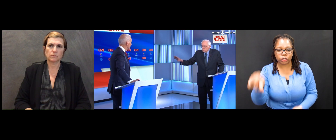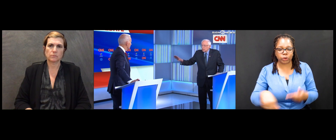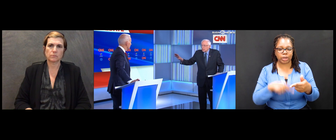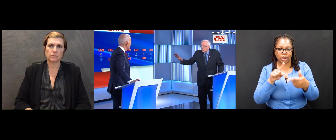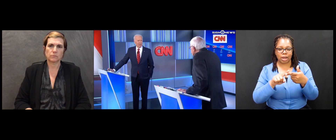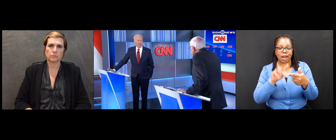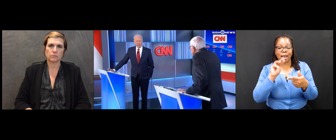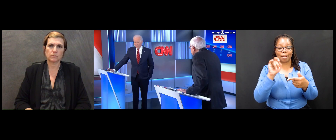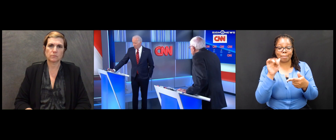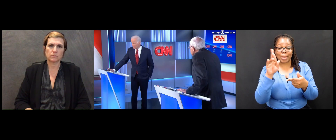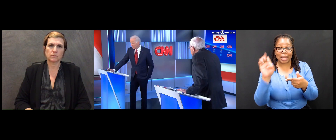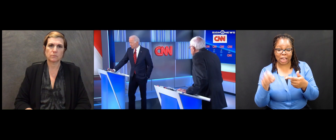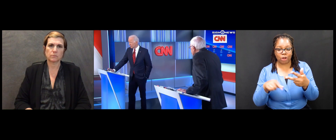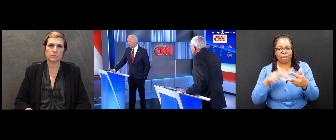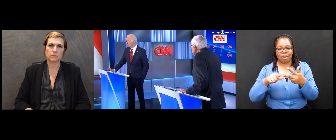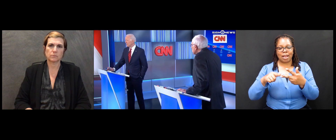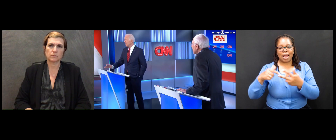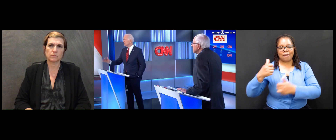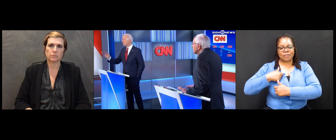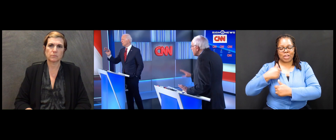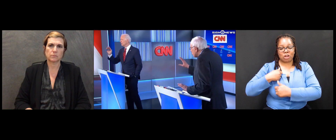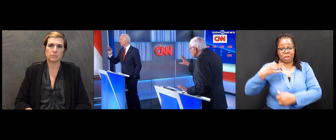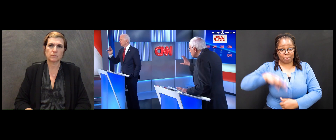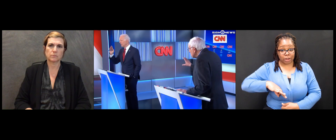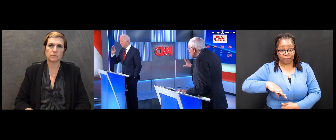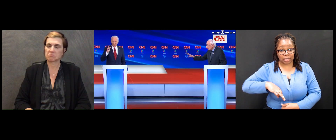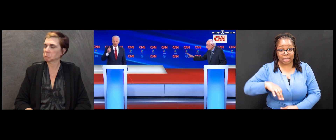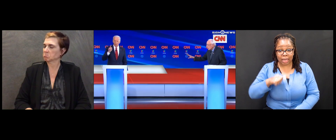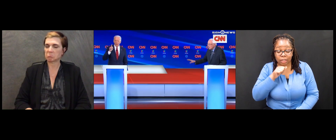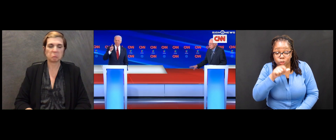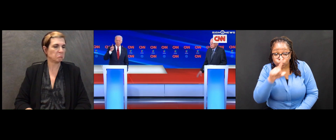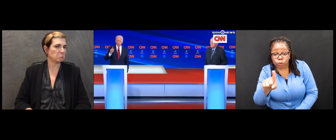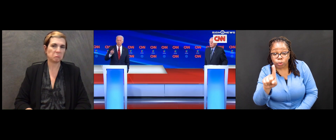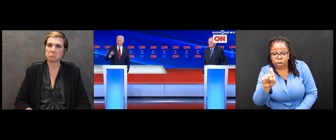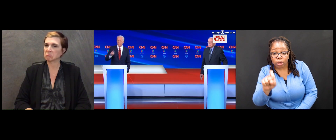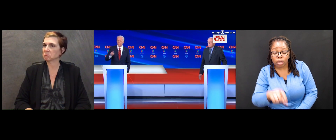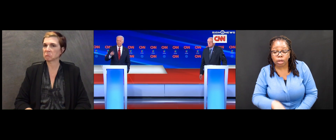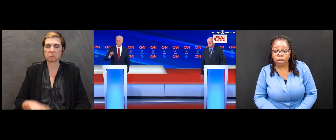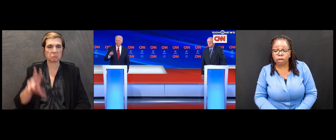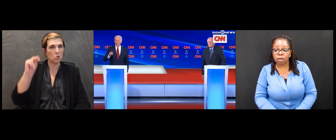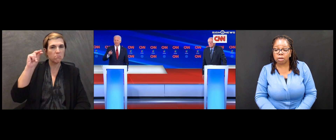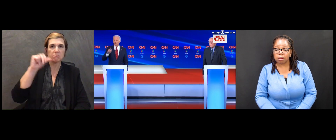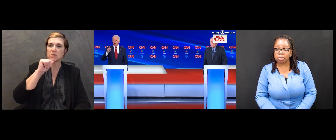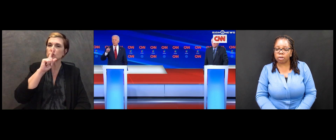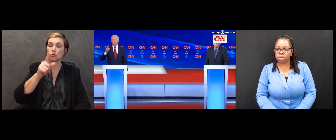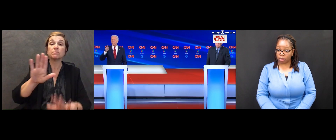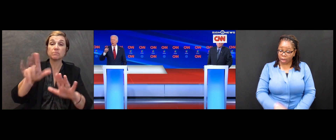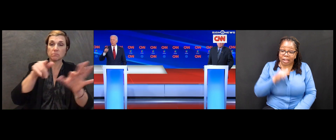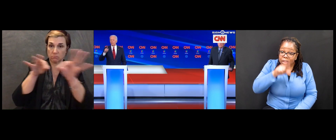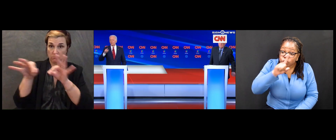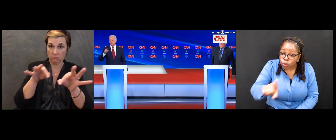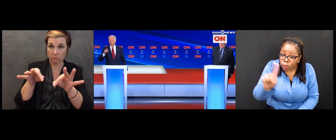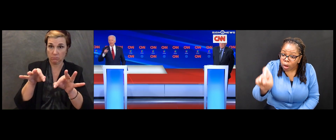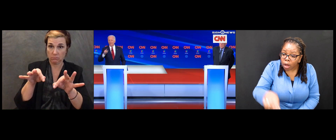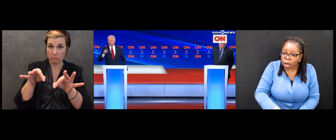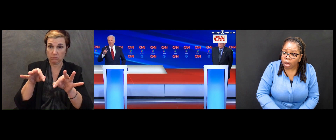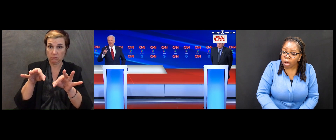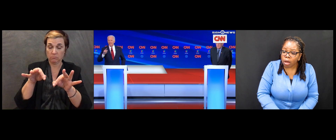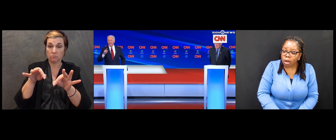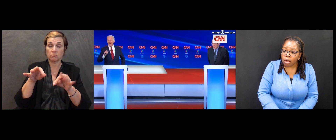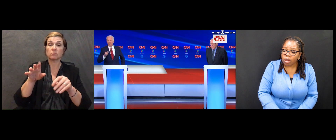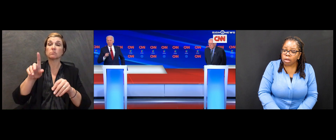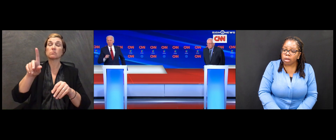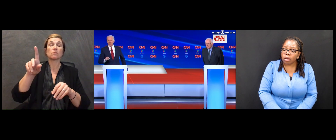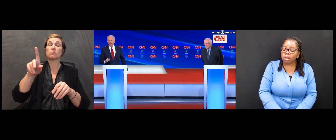veterans programs. Is that true or is that not true? No, it's not true. That is not true. What is true is, in terms of the negotiations that are taking